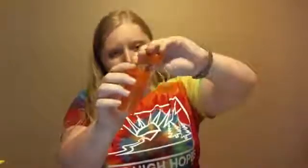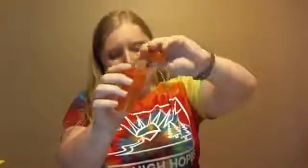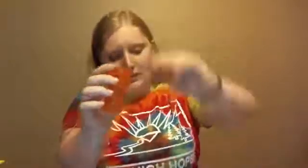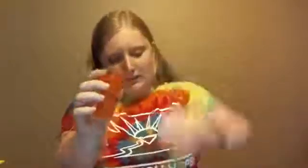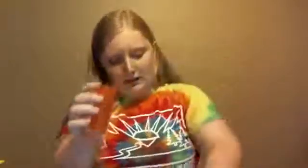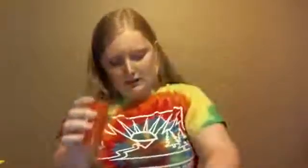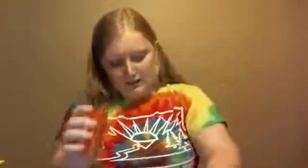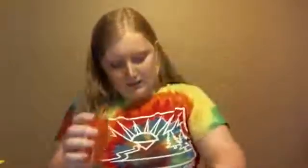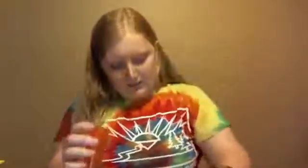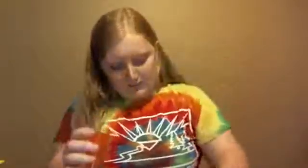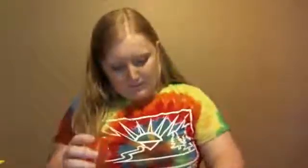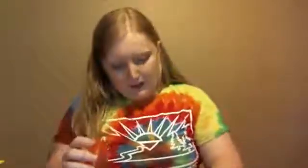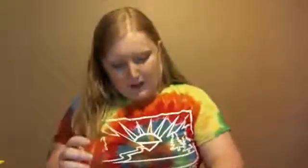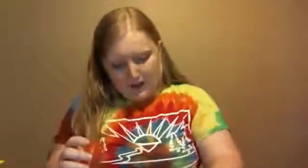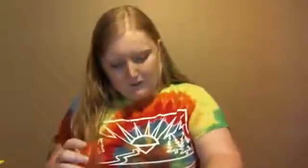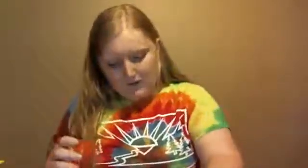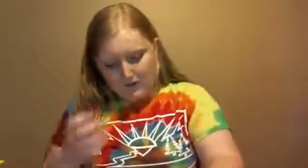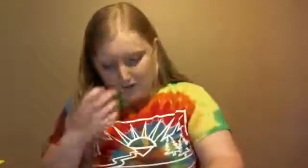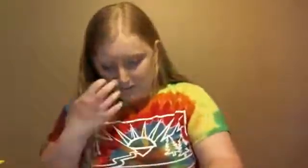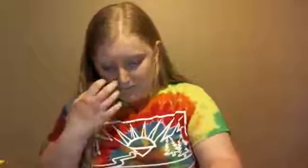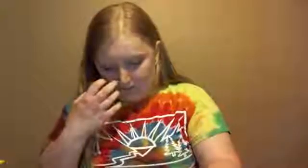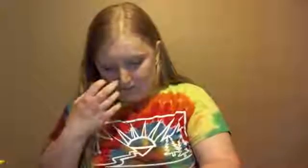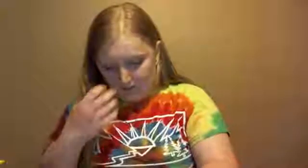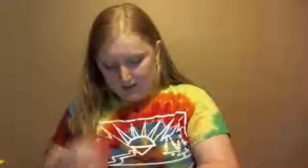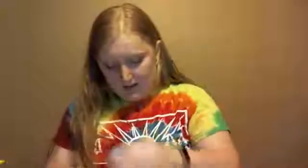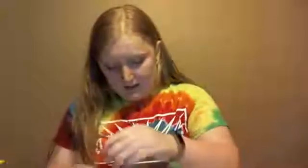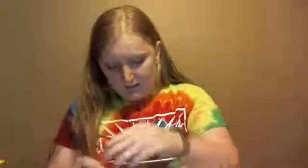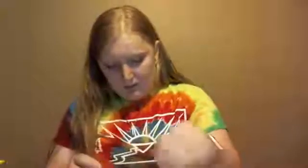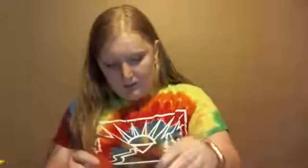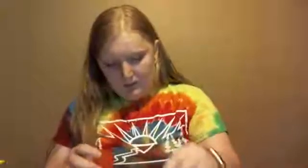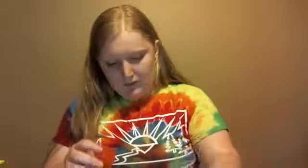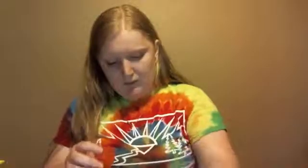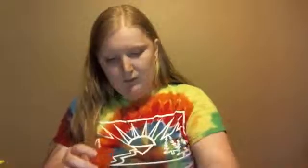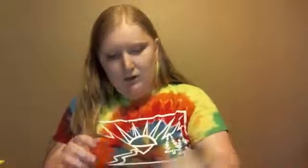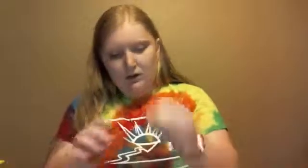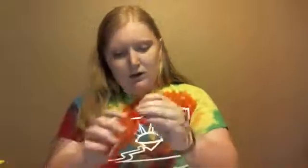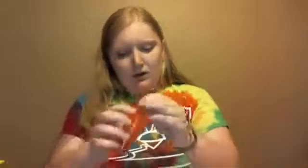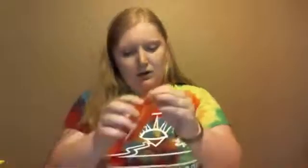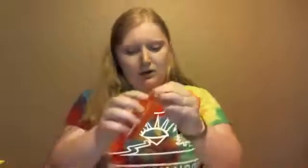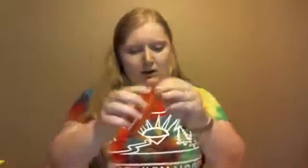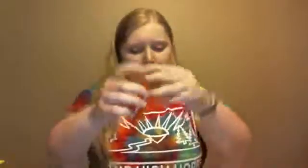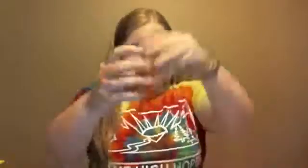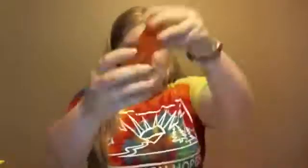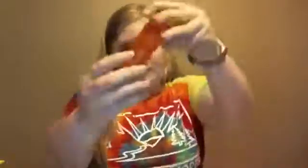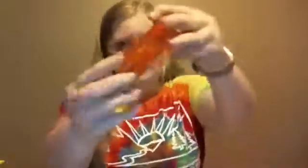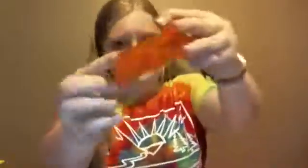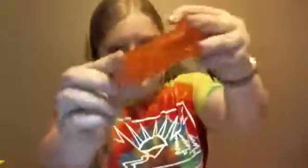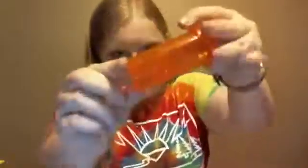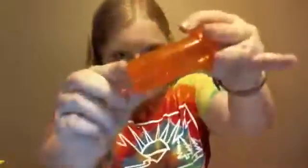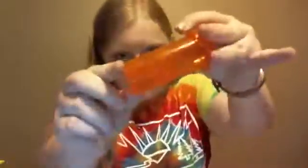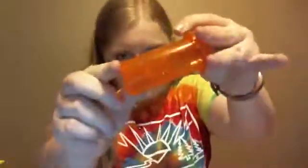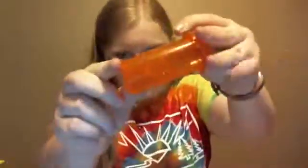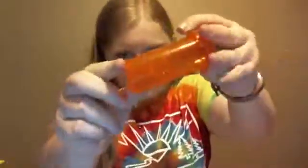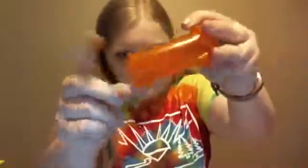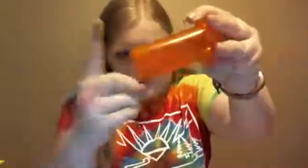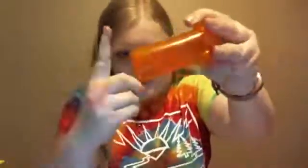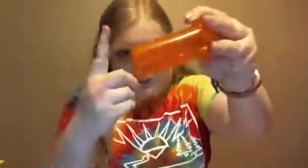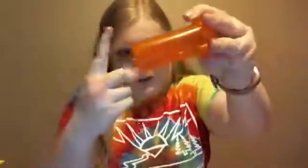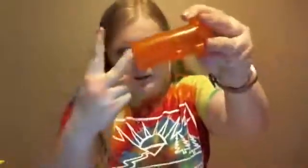little ones. I'm just going to put a few in, and I'm going to just put these 4 little ones. So 1,